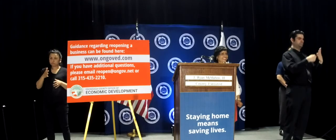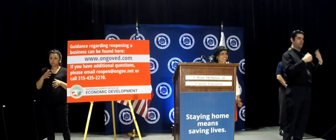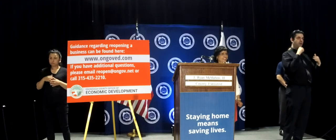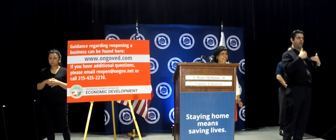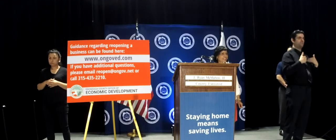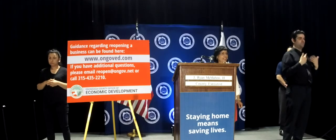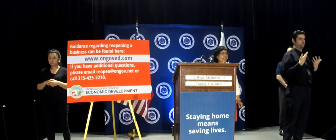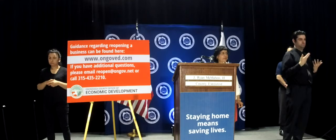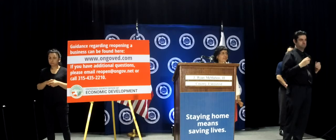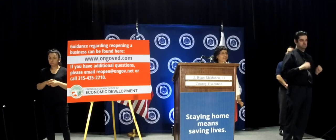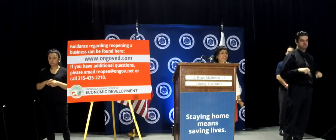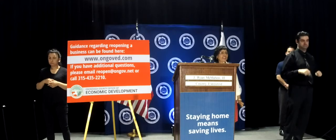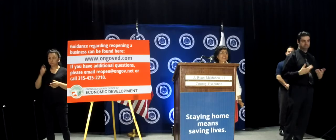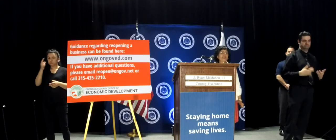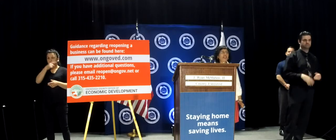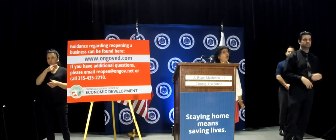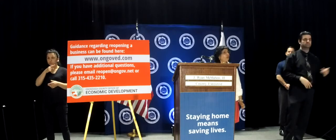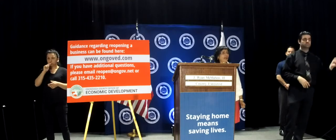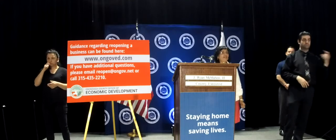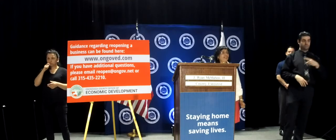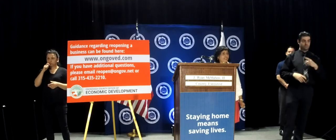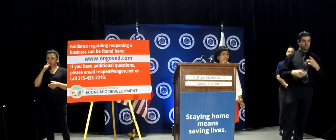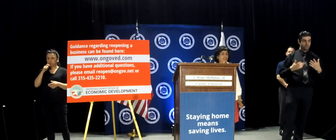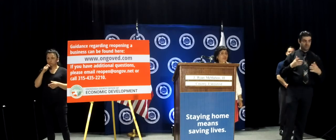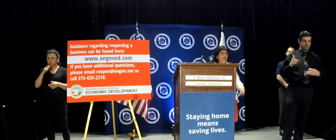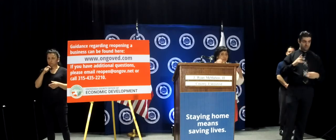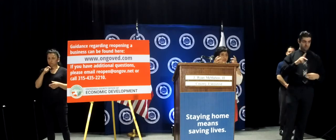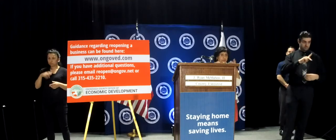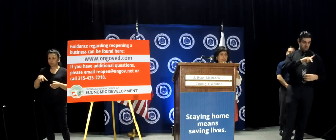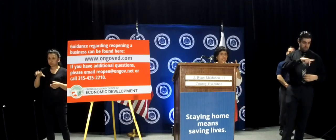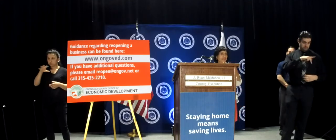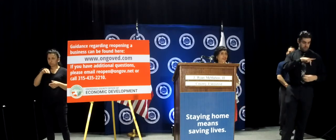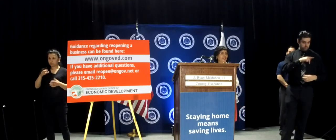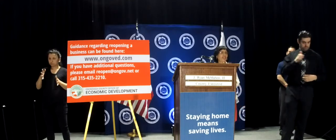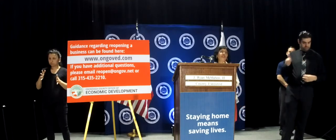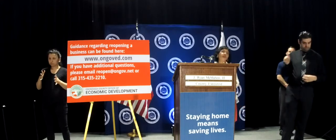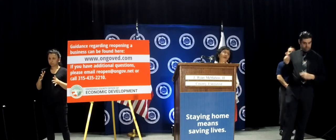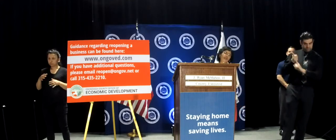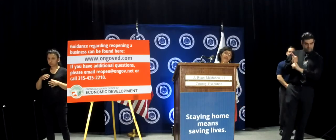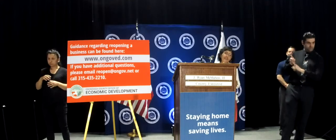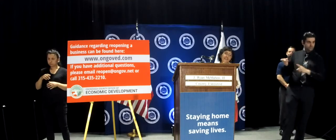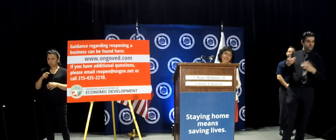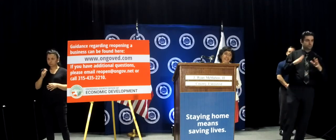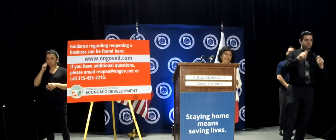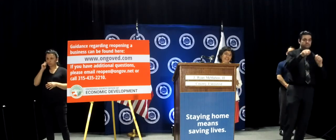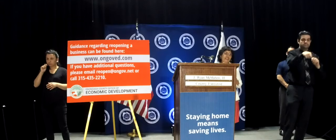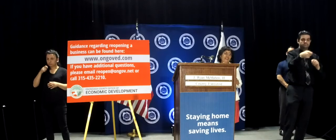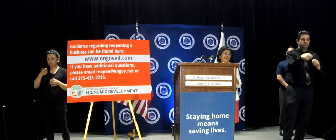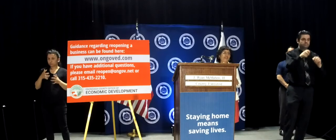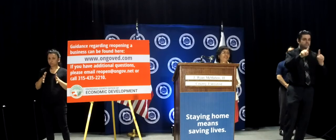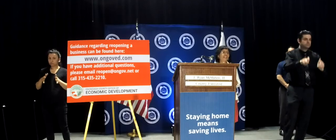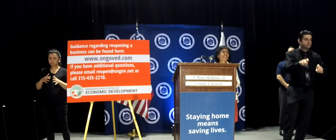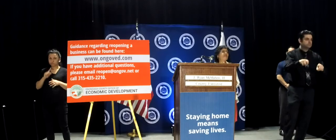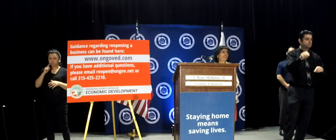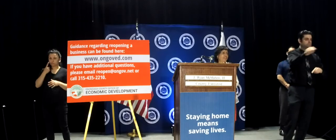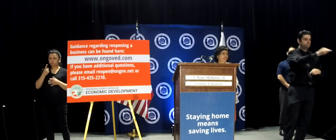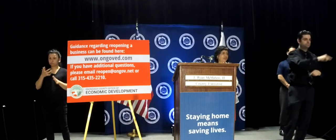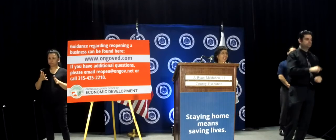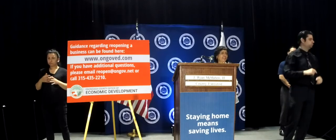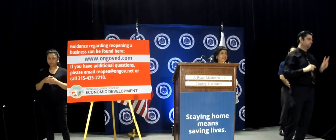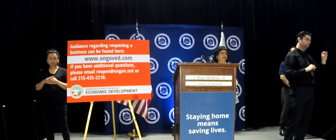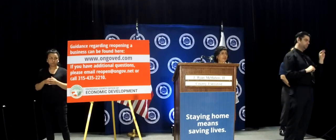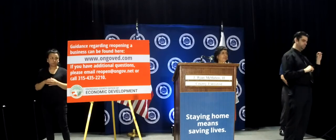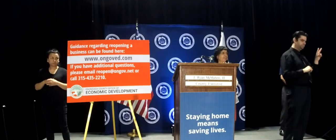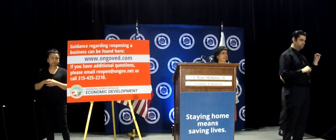anyone? I have personally, no, I have not tested. You mean put the PPE and all? No, I have not done that. Doesn't seem because I enjoyable attempted from to the